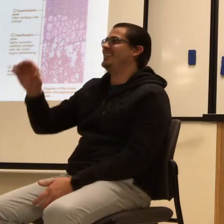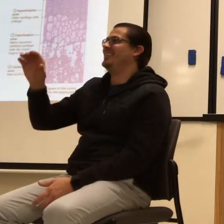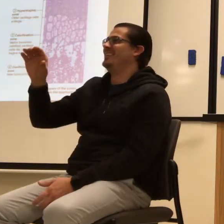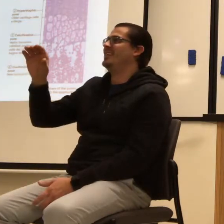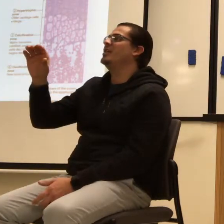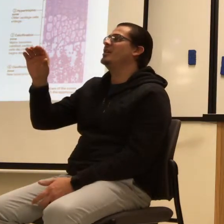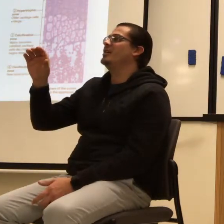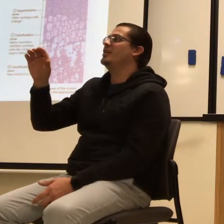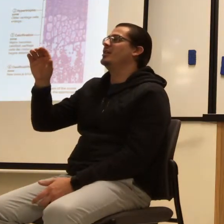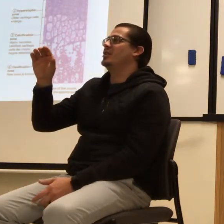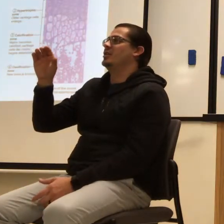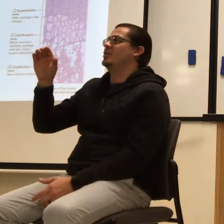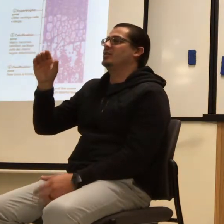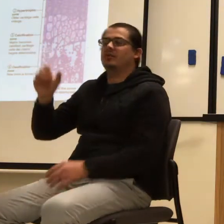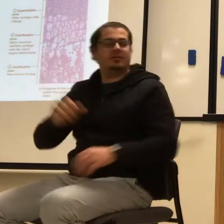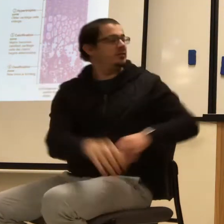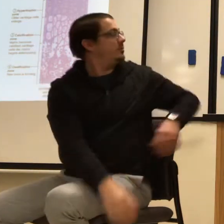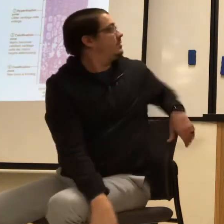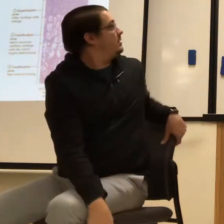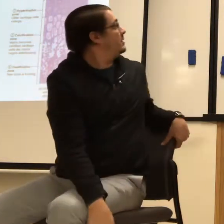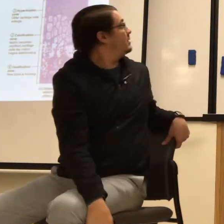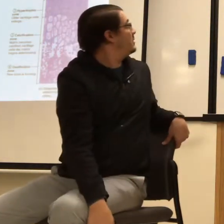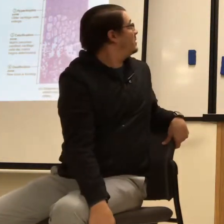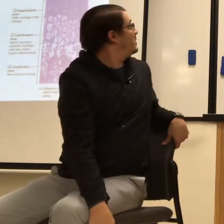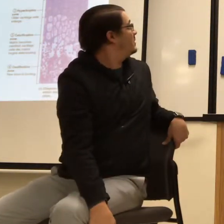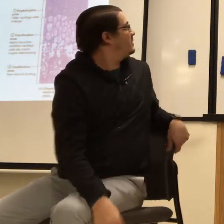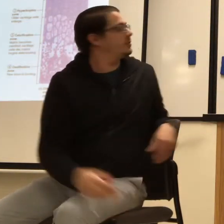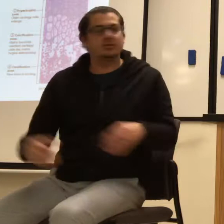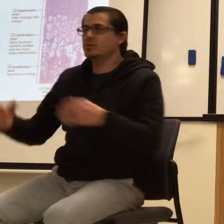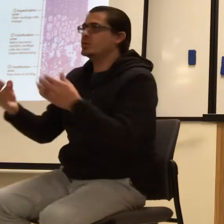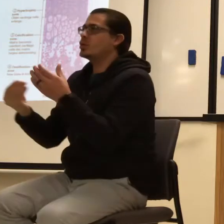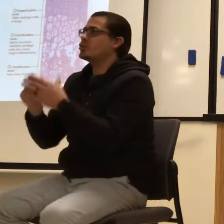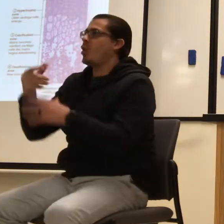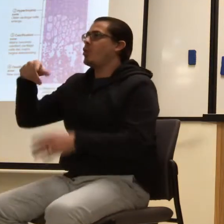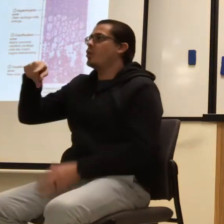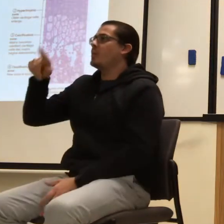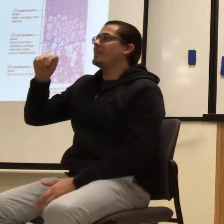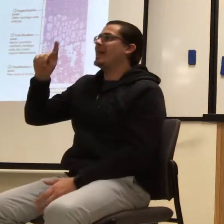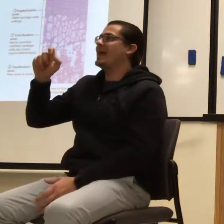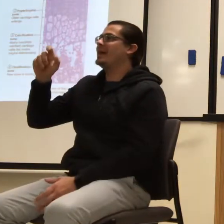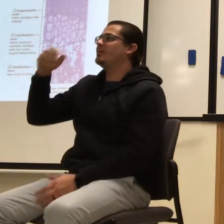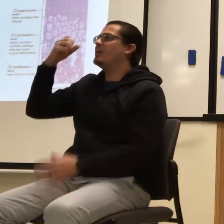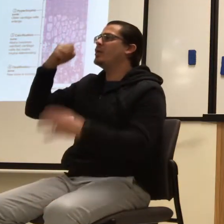Chondrocytes. Remember, these are our cartilage cells undergo mitosis.